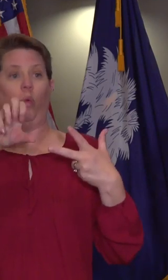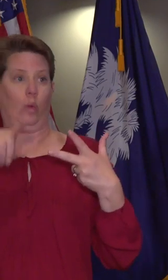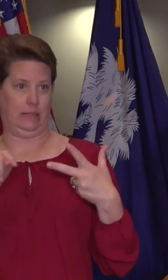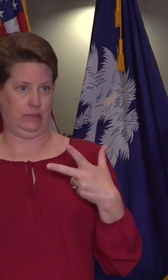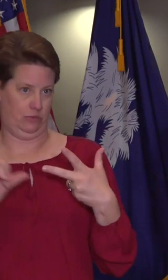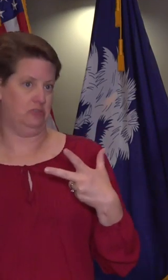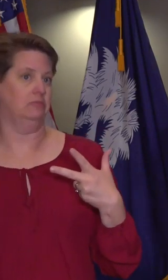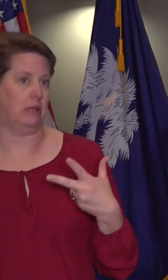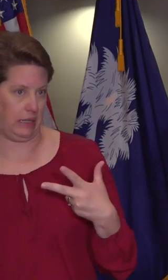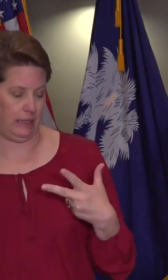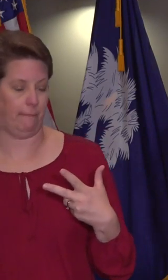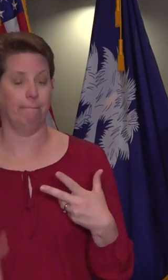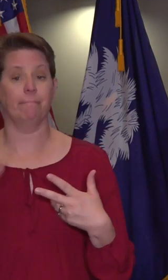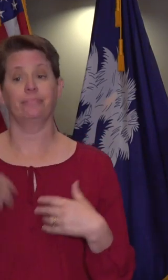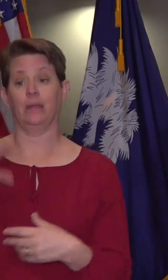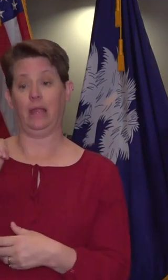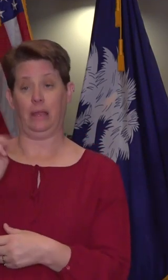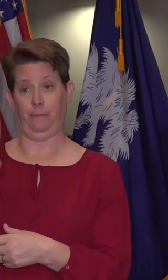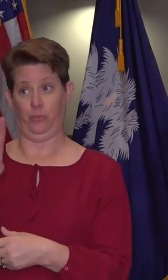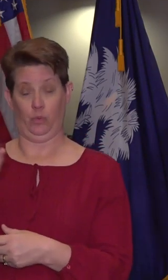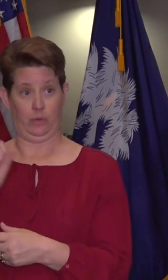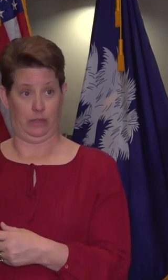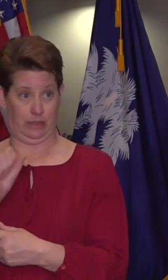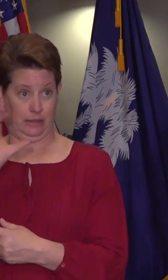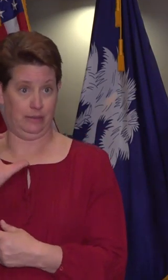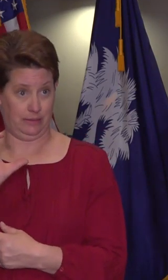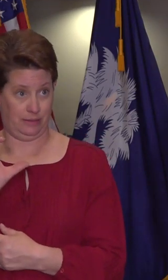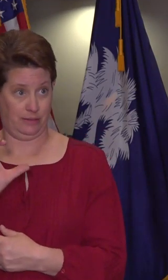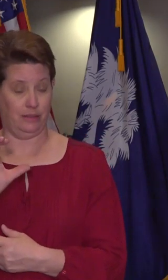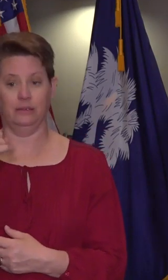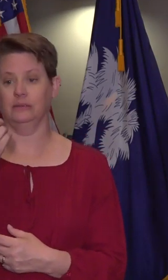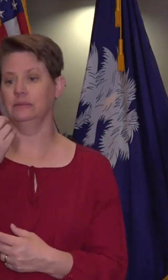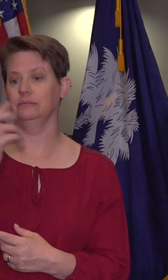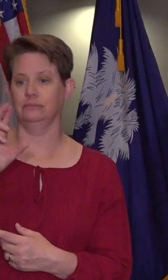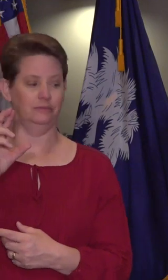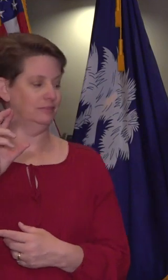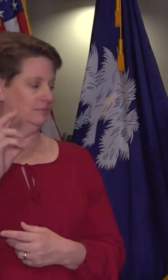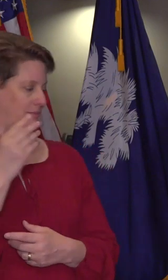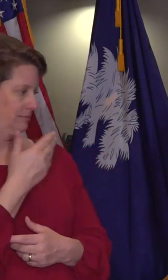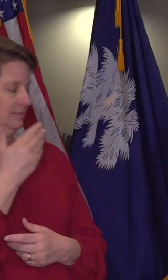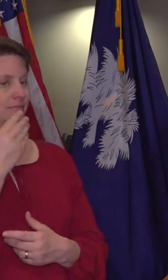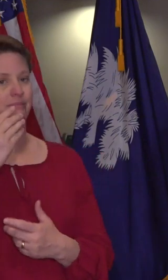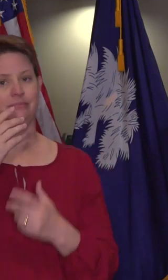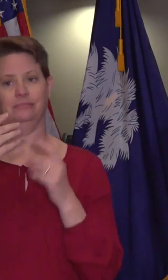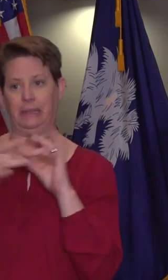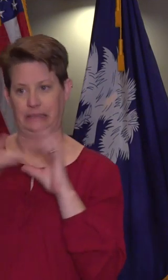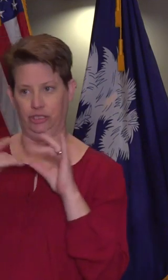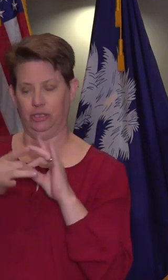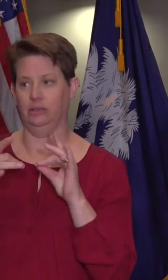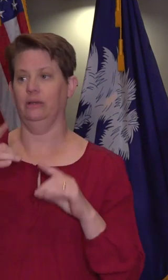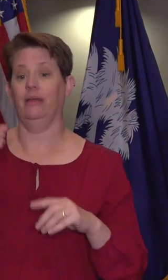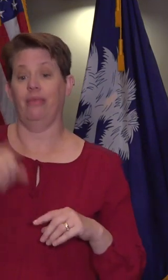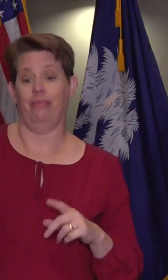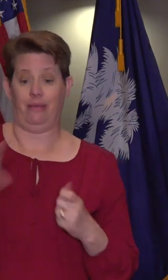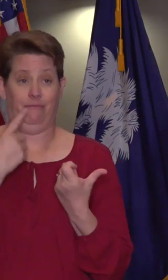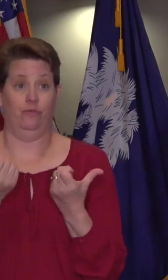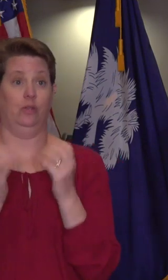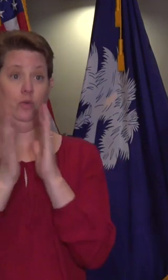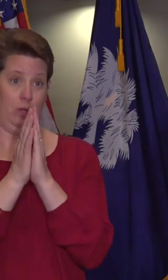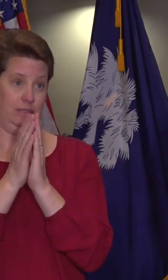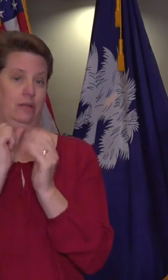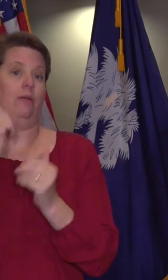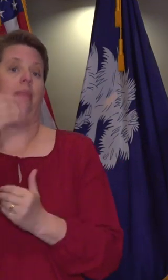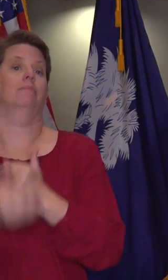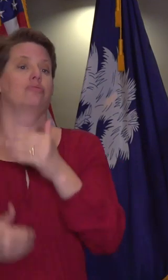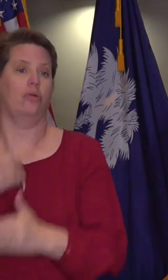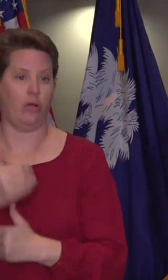The MUSC, as we mentioned, as Dr. Cole mentioned, has requested and is going through the